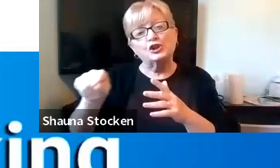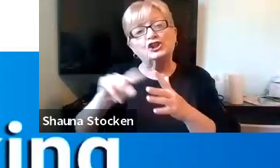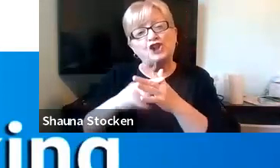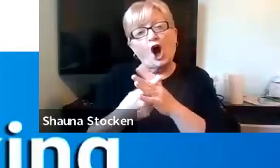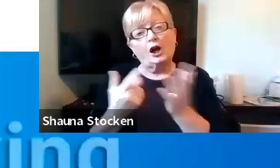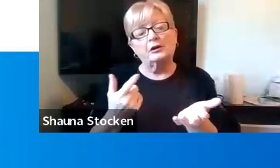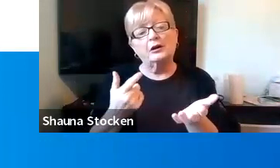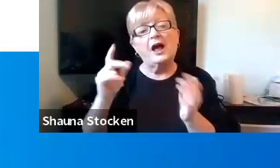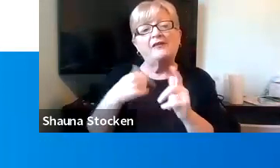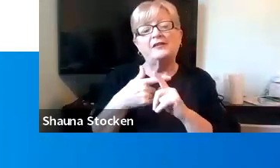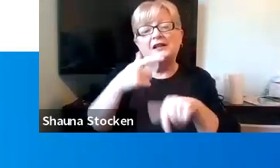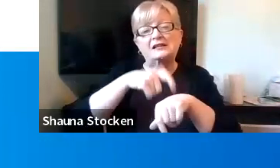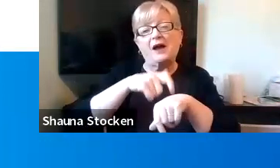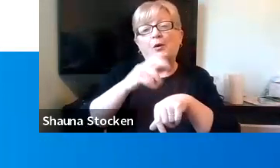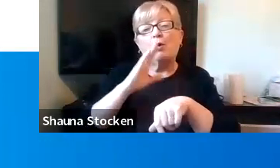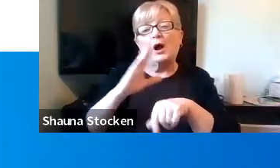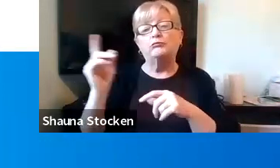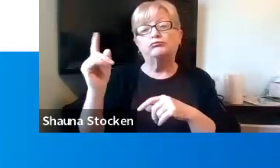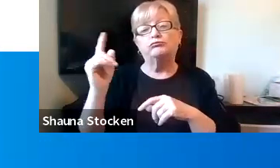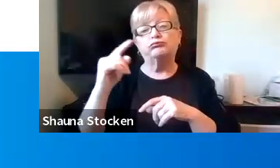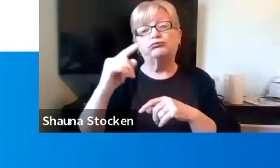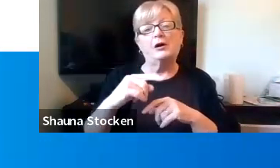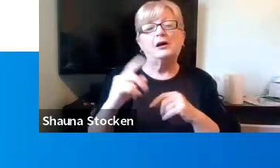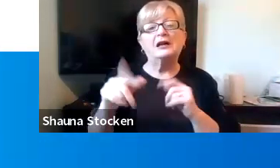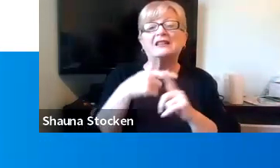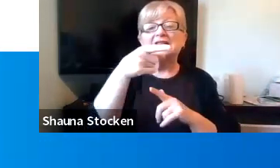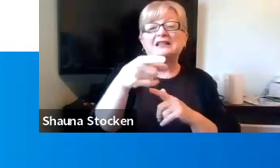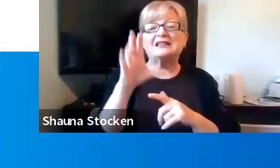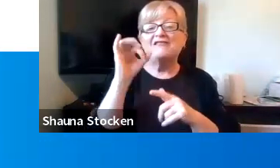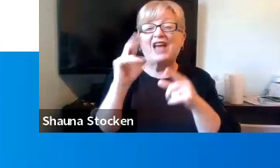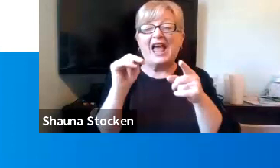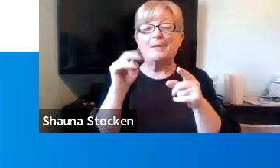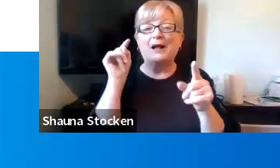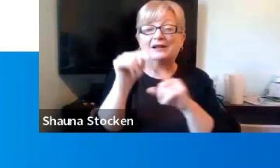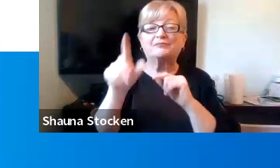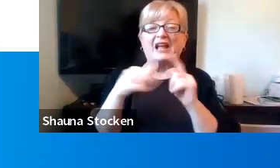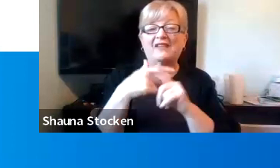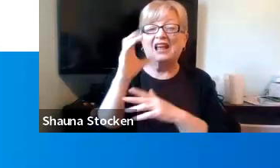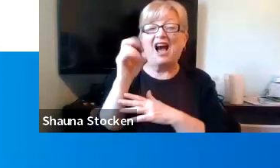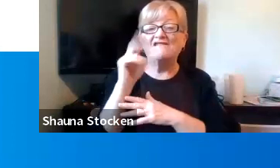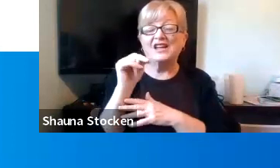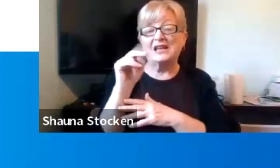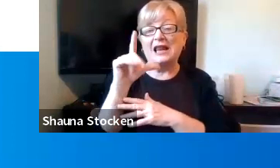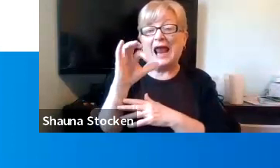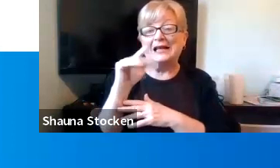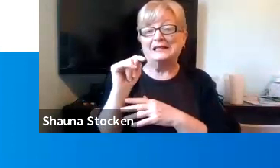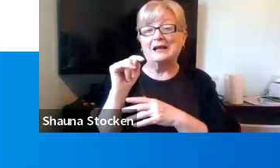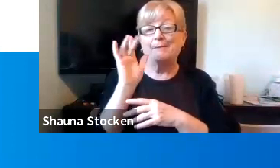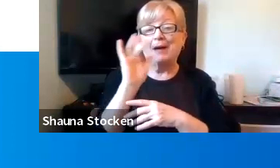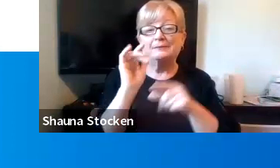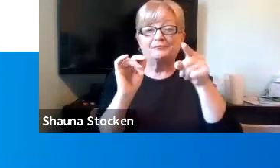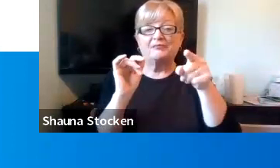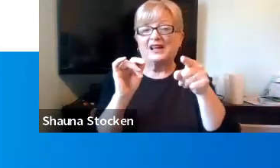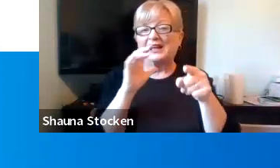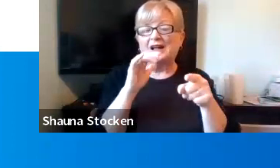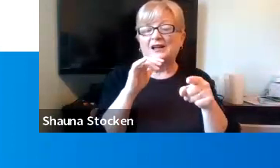start counting down. This is the fan button and the oven light button. Press to turn the fan on and off. The fan can be used with all